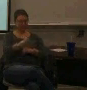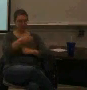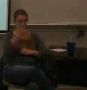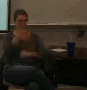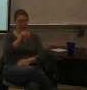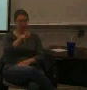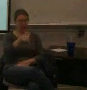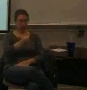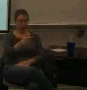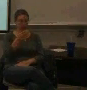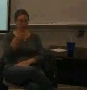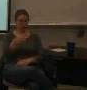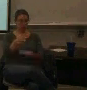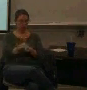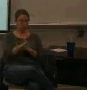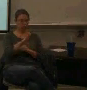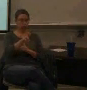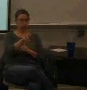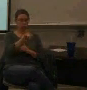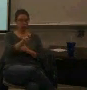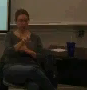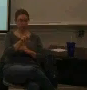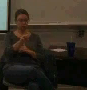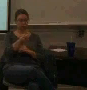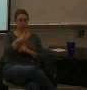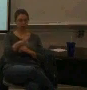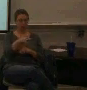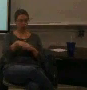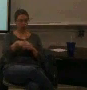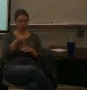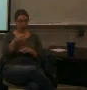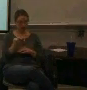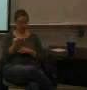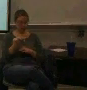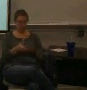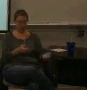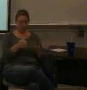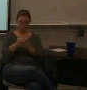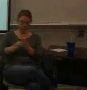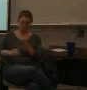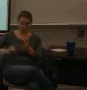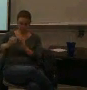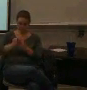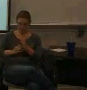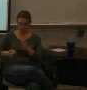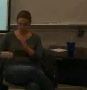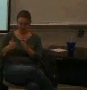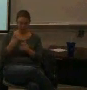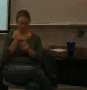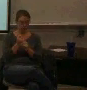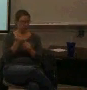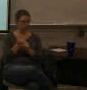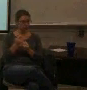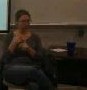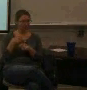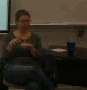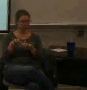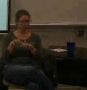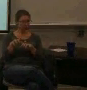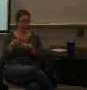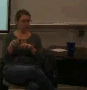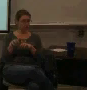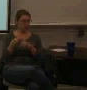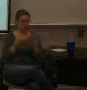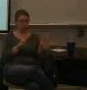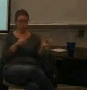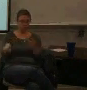spring, and it pushed the brine shrimp onto that net, and he'd pull the nets out and scrape them, and he had a truck that had a freezer truck,